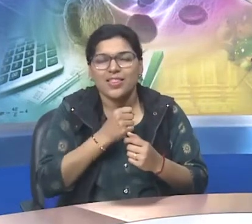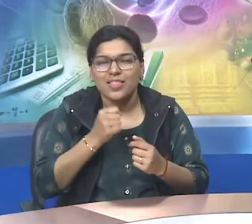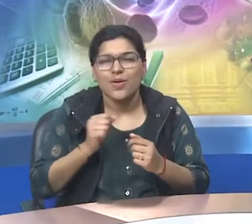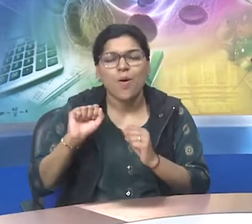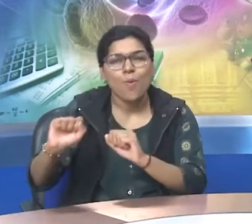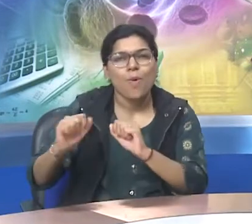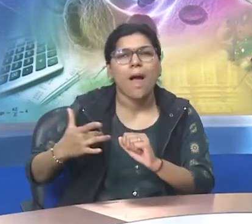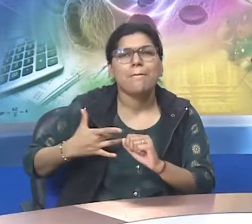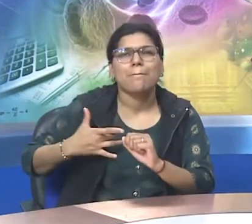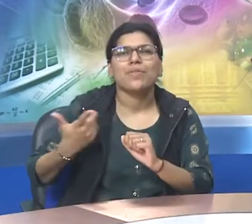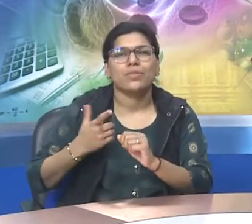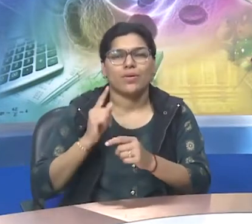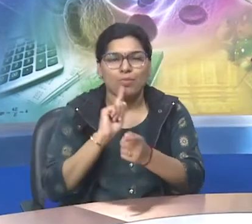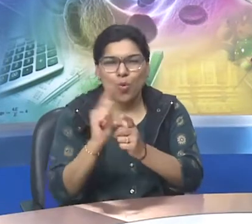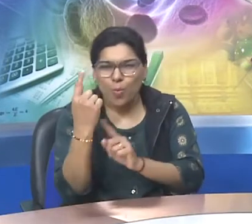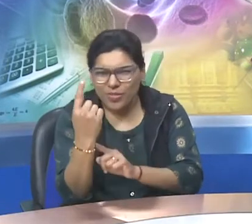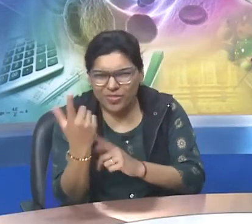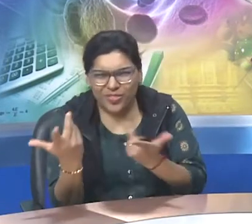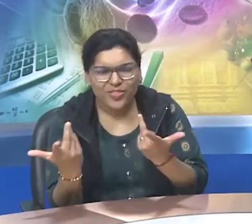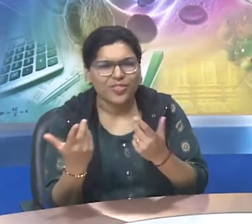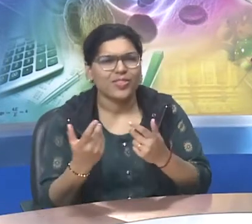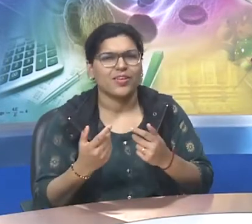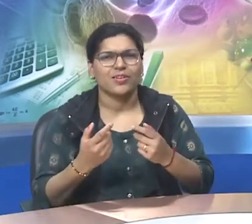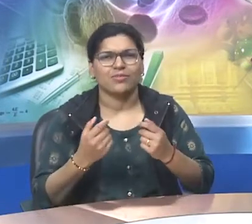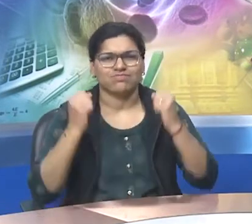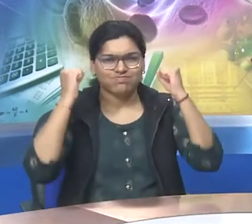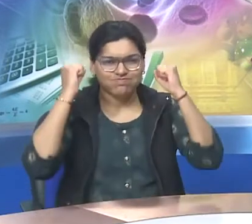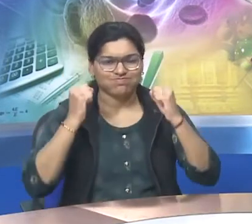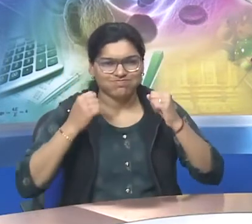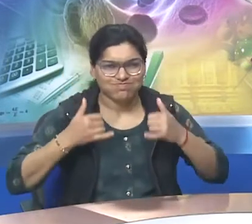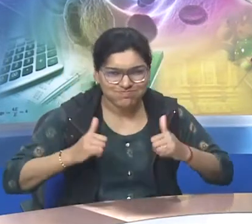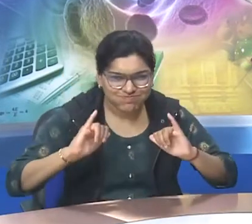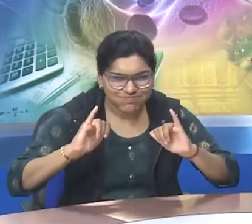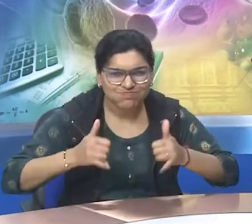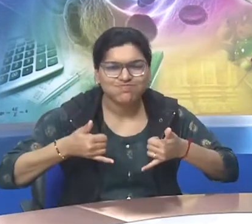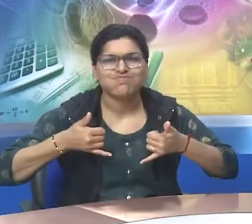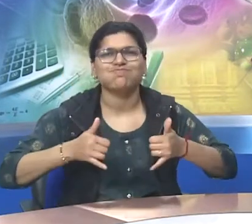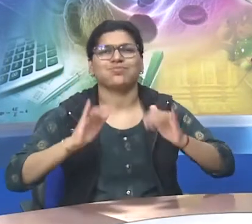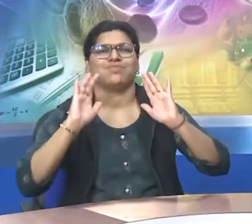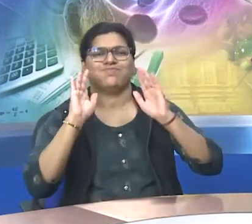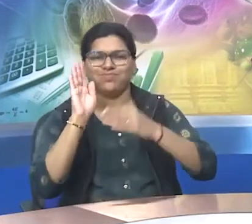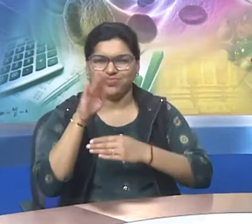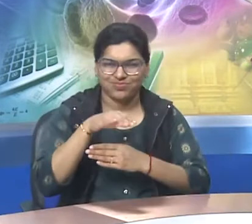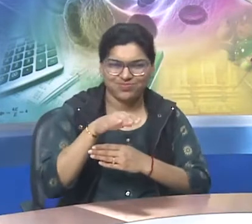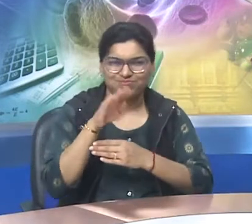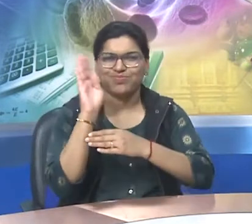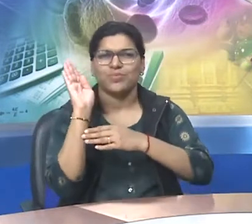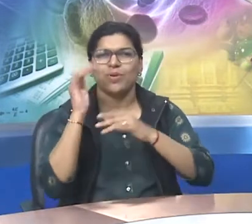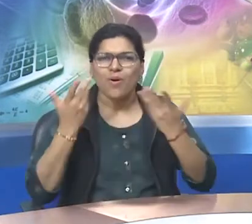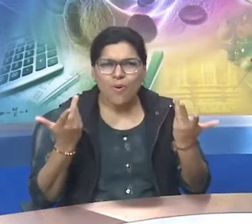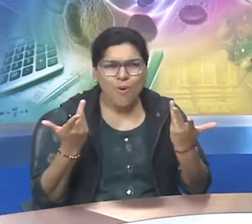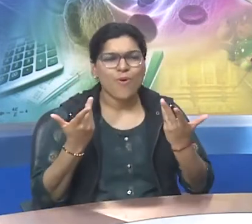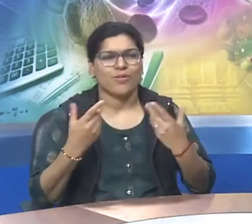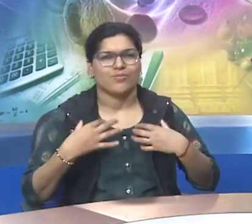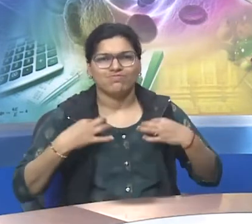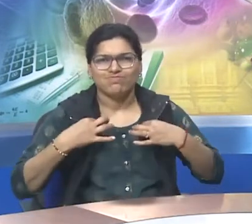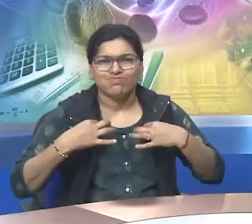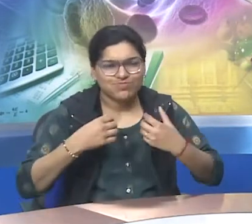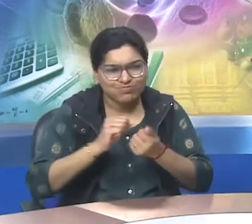she remembers her grandmother's house, and it is clear that the grandmother was the only